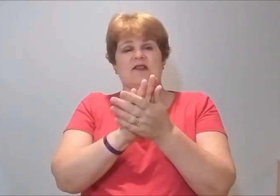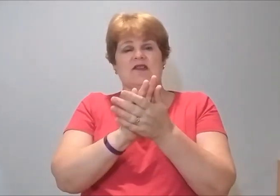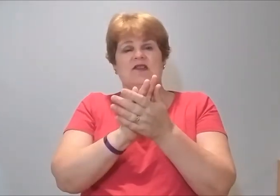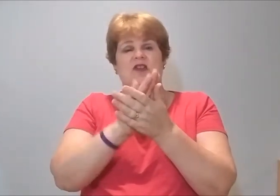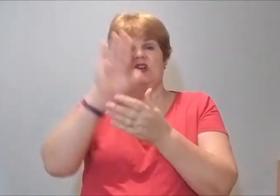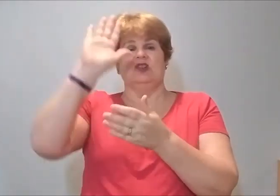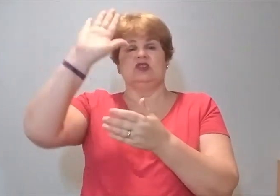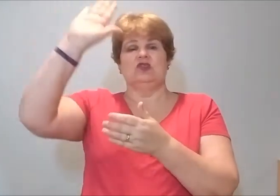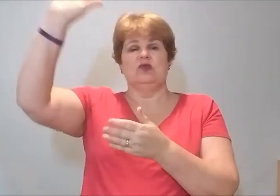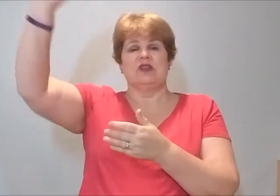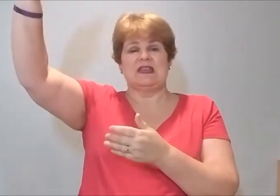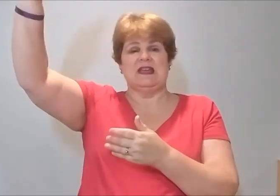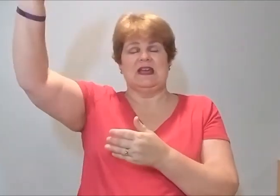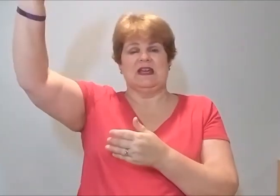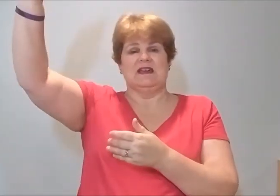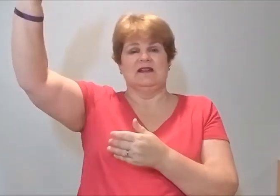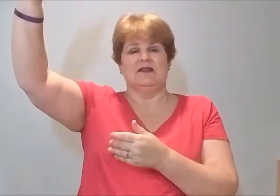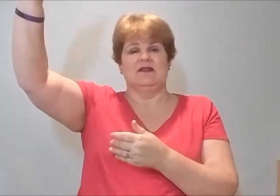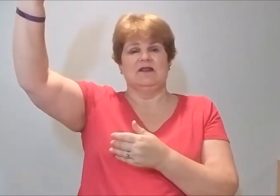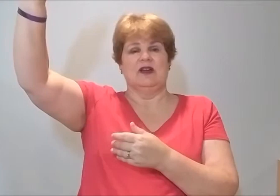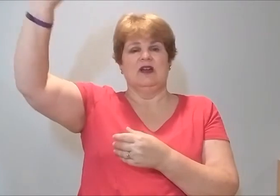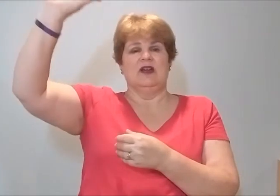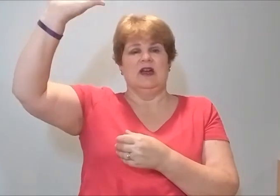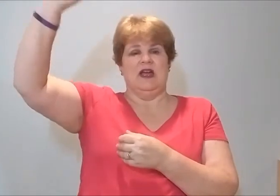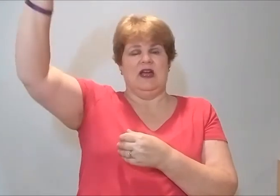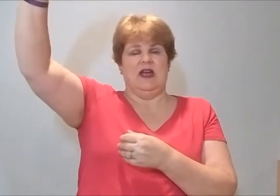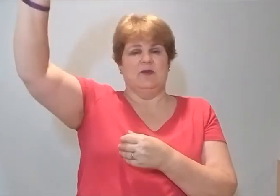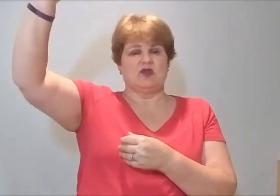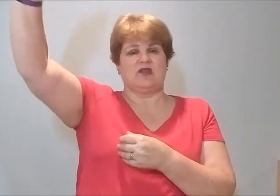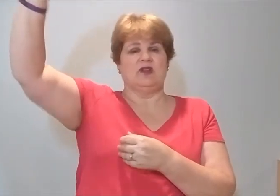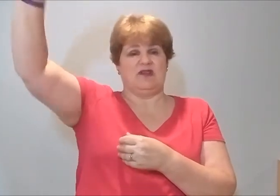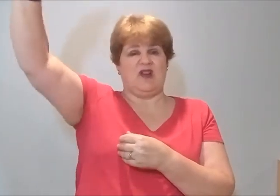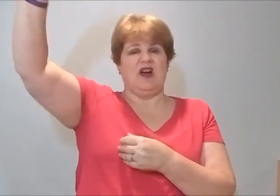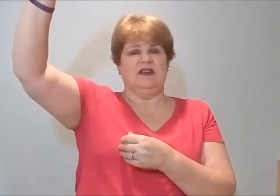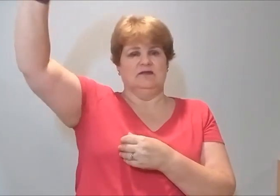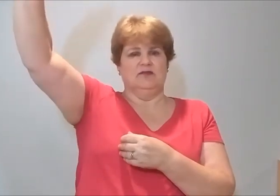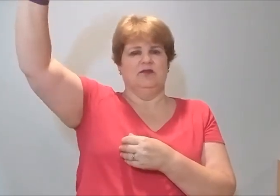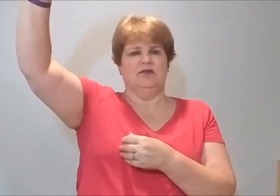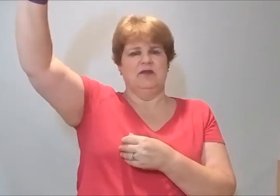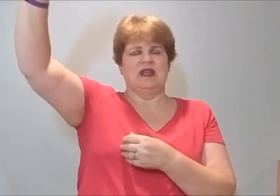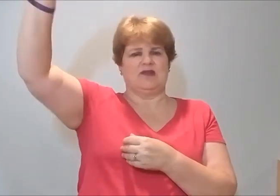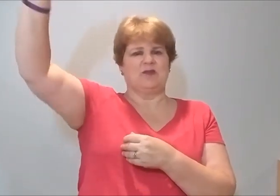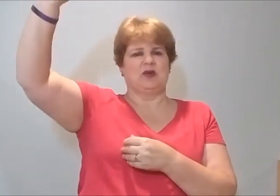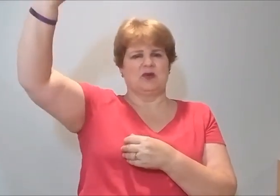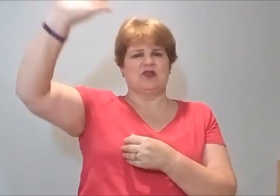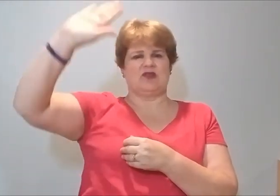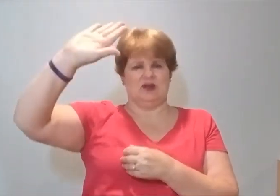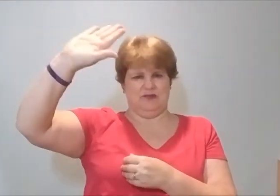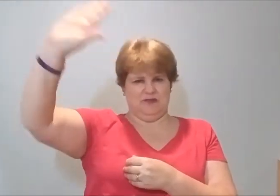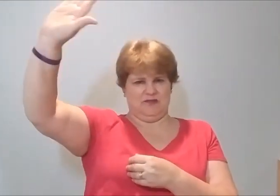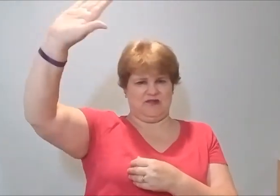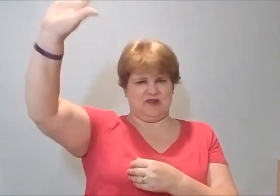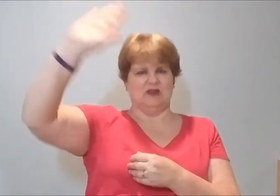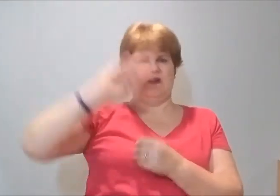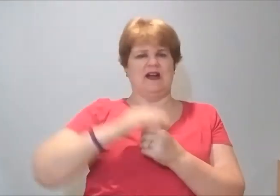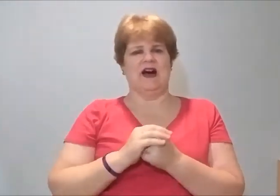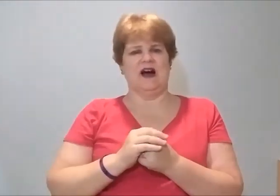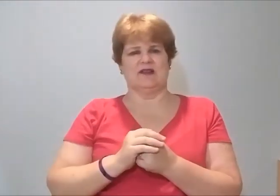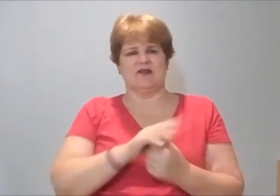praise to the King. And we're just going to sign, make it simpler. We're just going to signify God instead